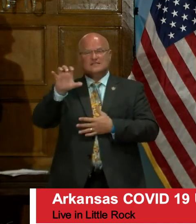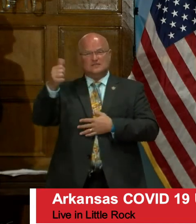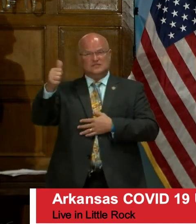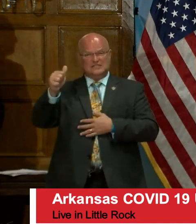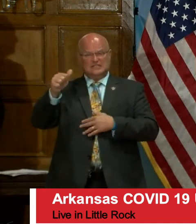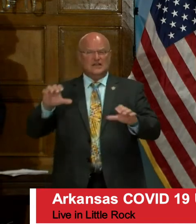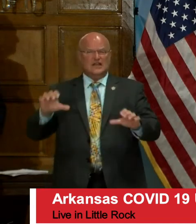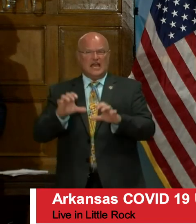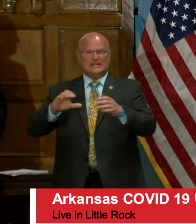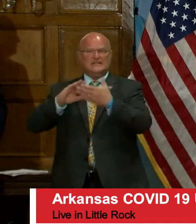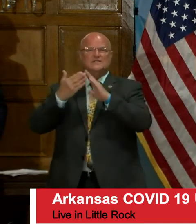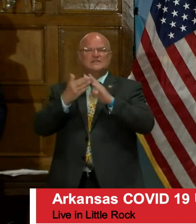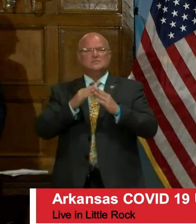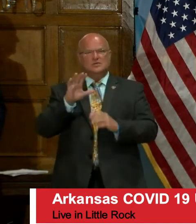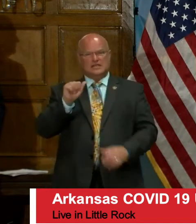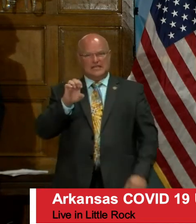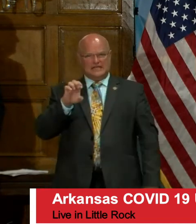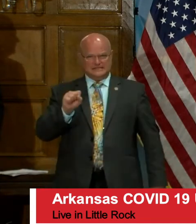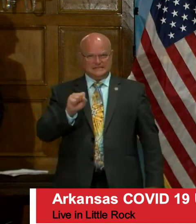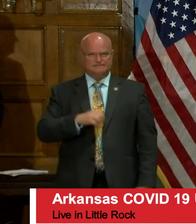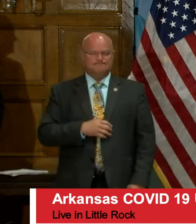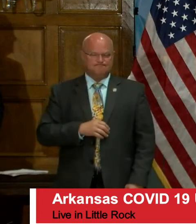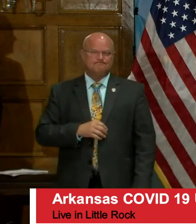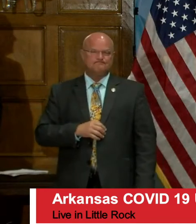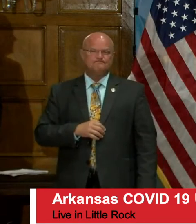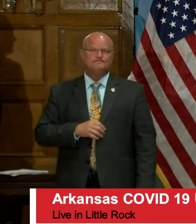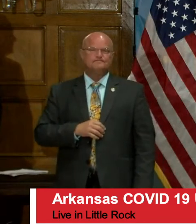2,710 are active community cases.